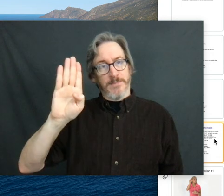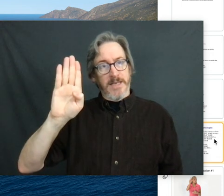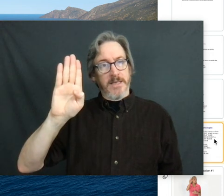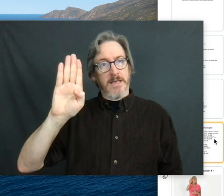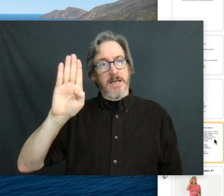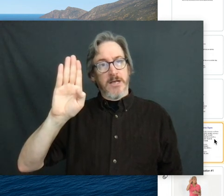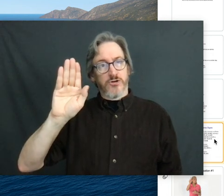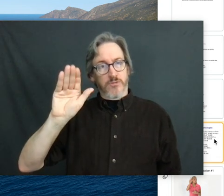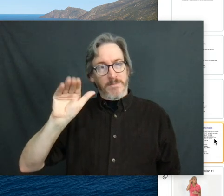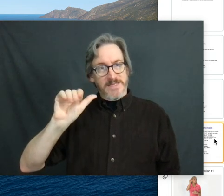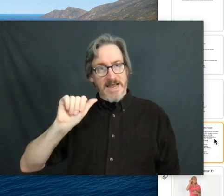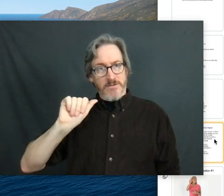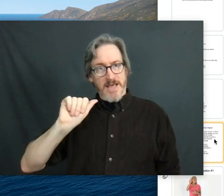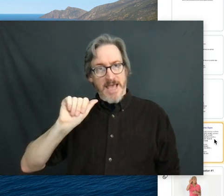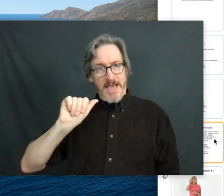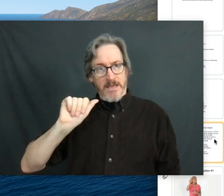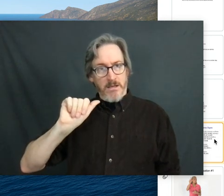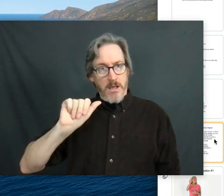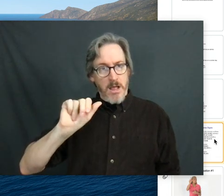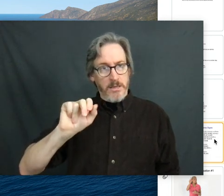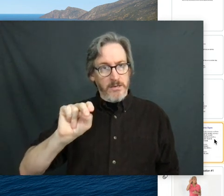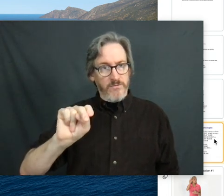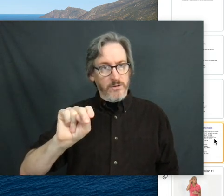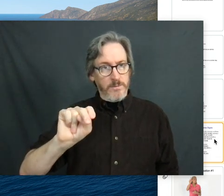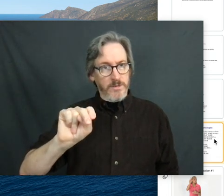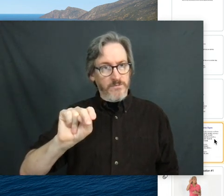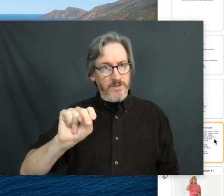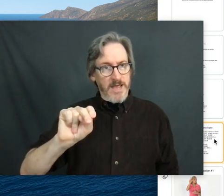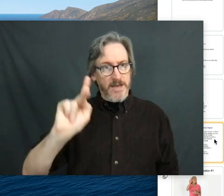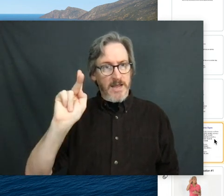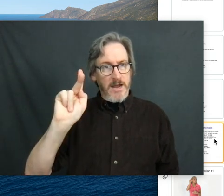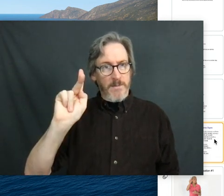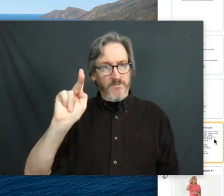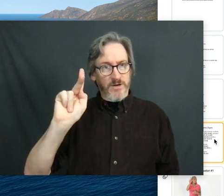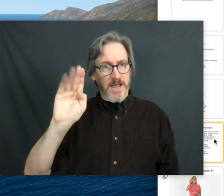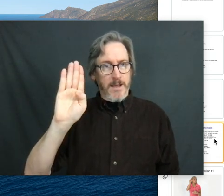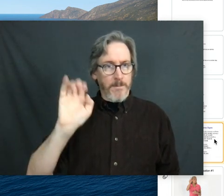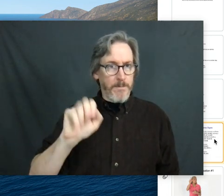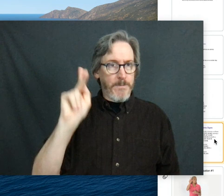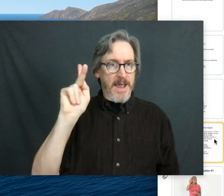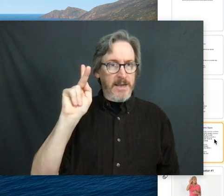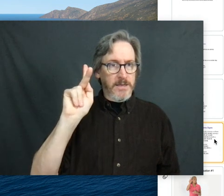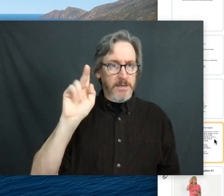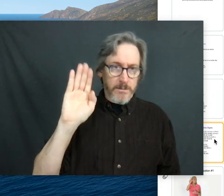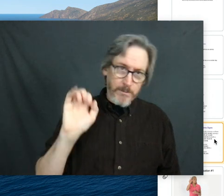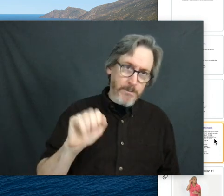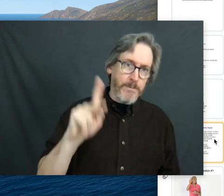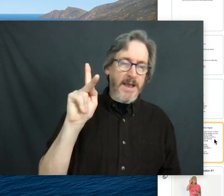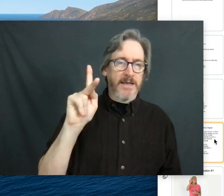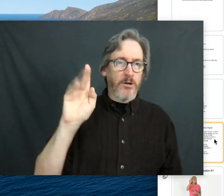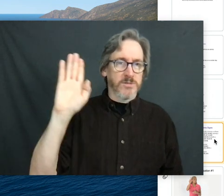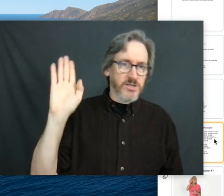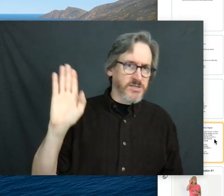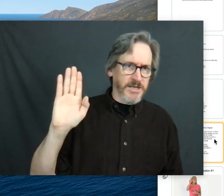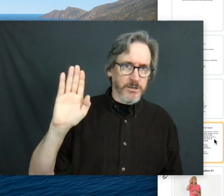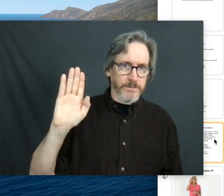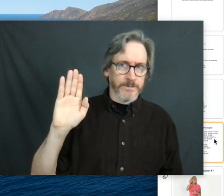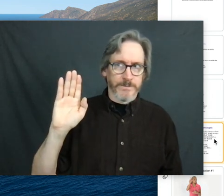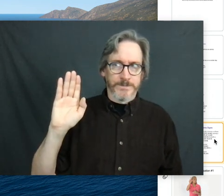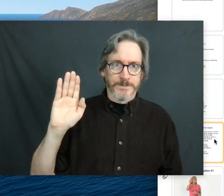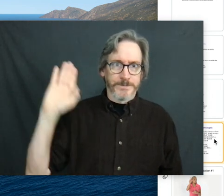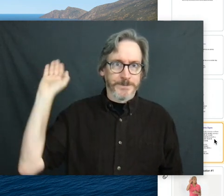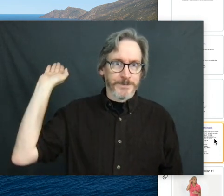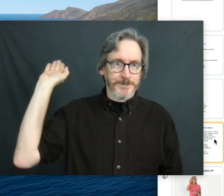as a B, drops down to the A, a little forward for the N, and up for K. Bank. It almost looks like